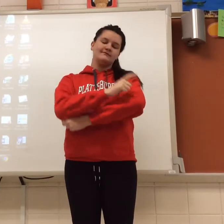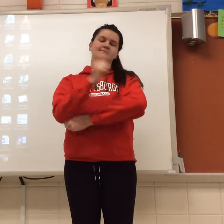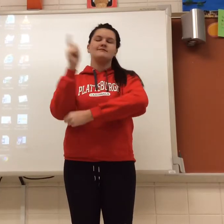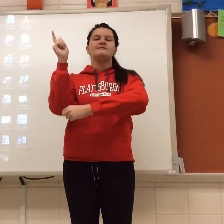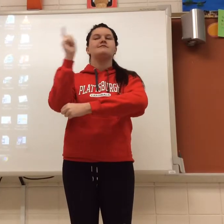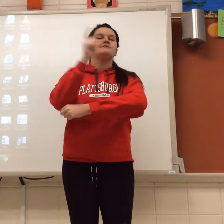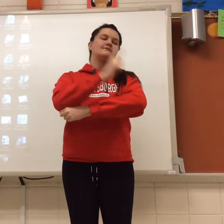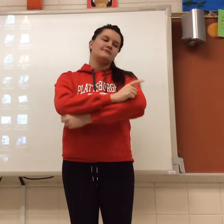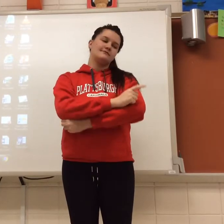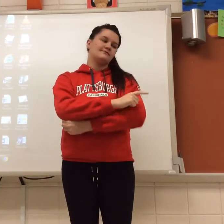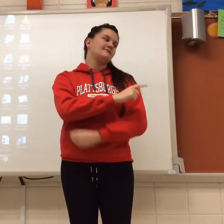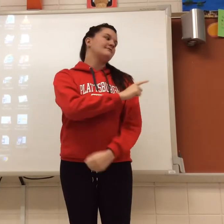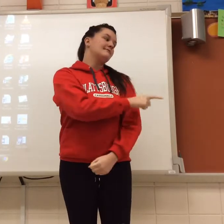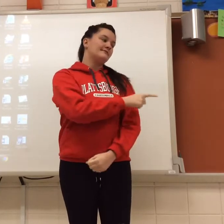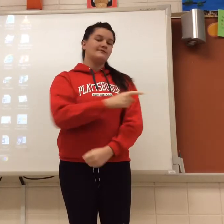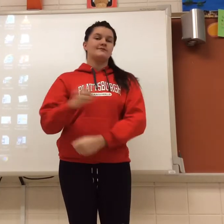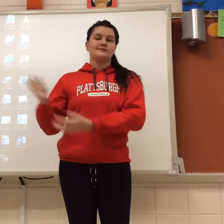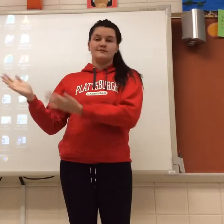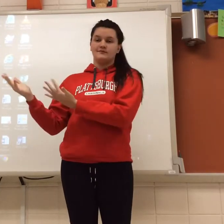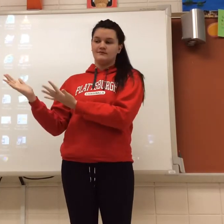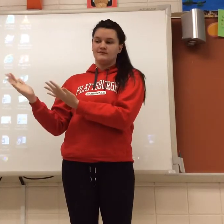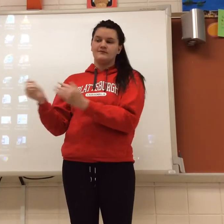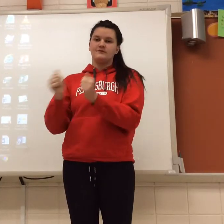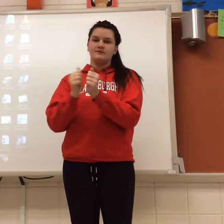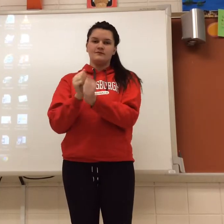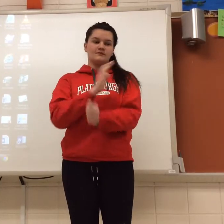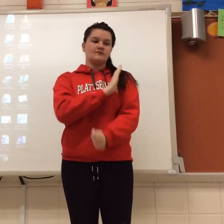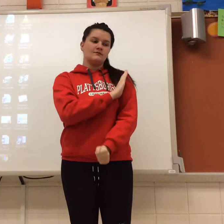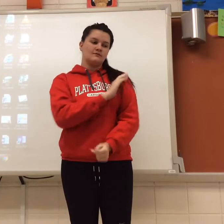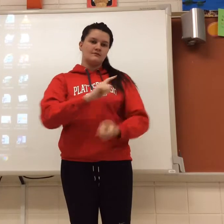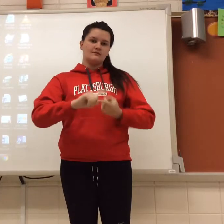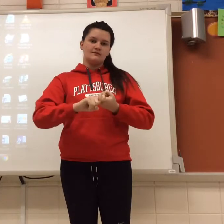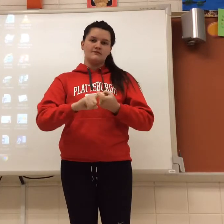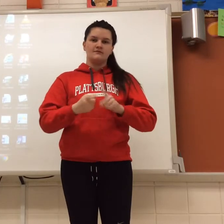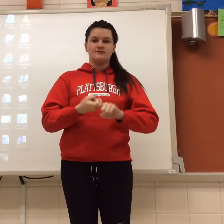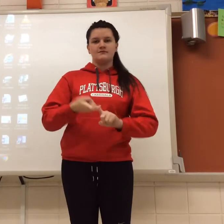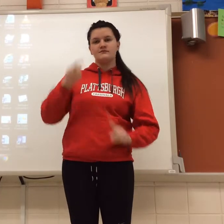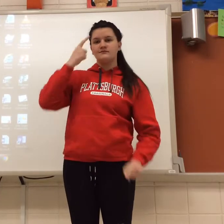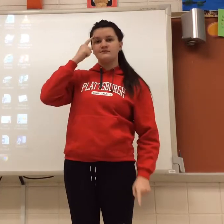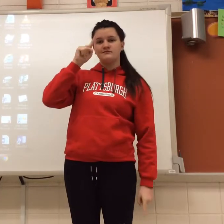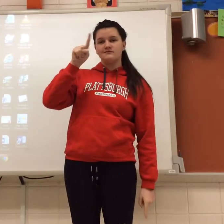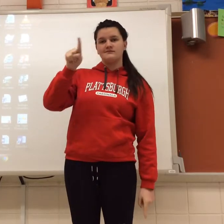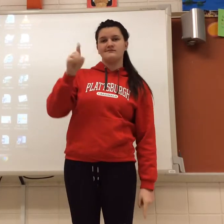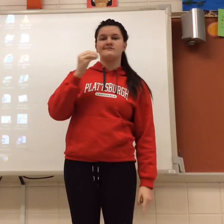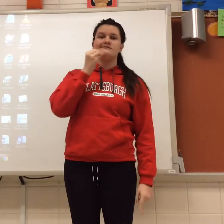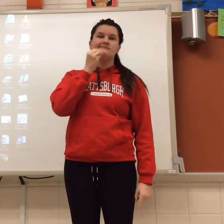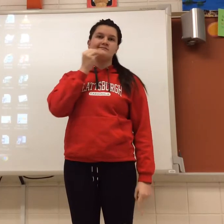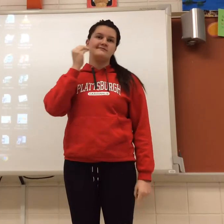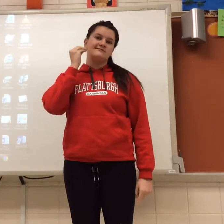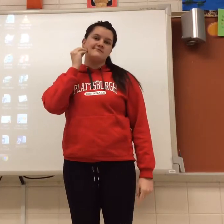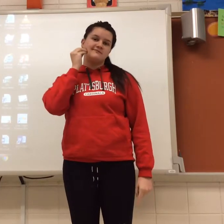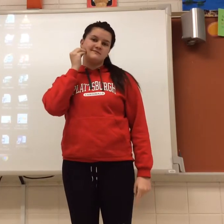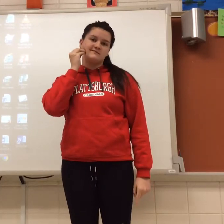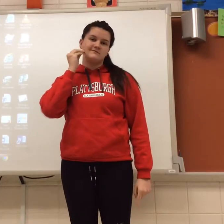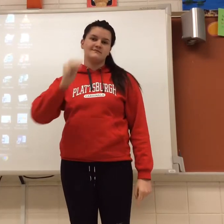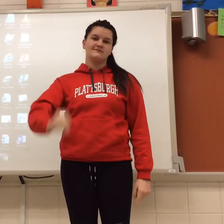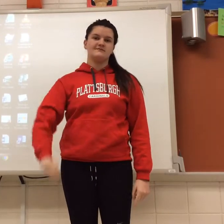day, he waited with all the other animals and dolls for somebody to come along and take him